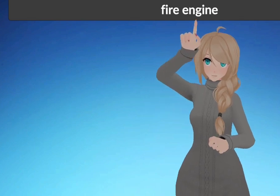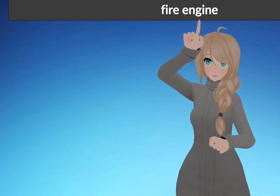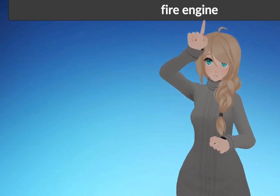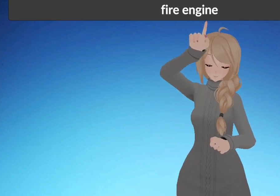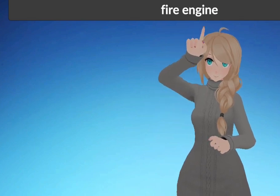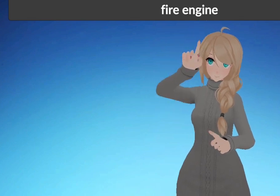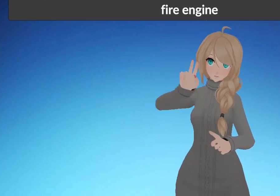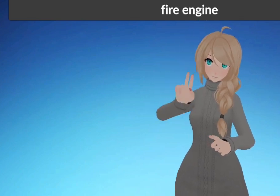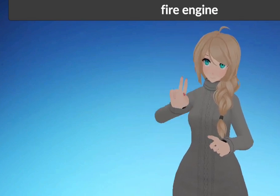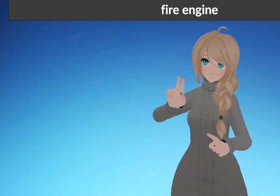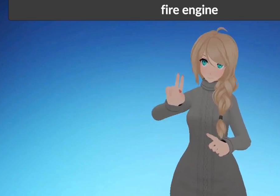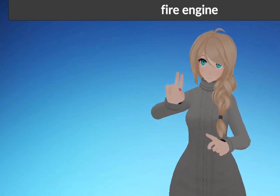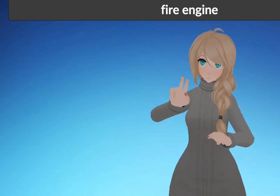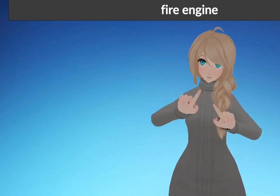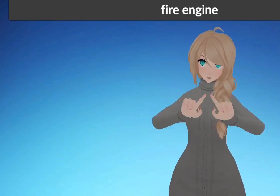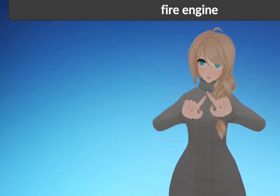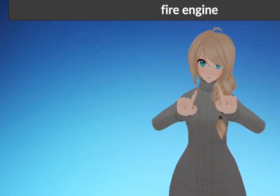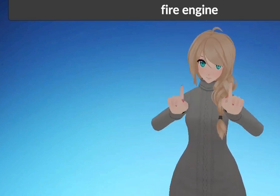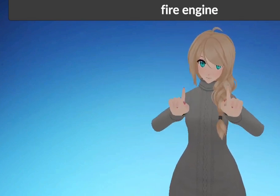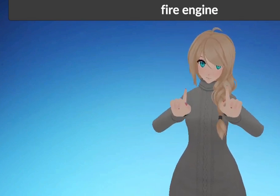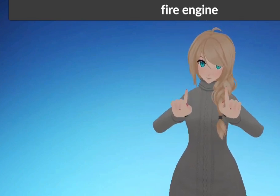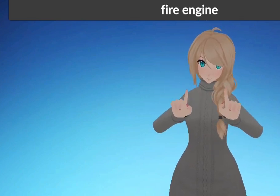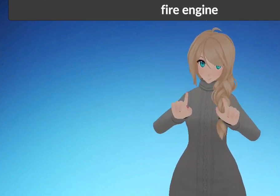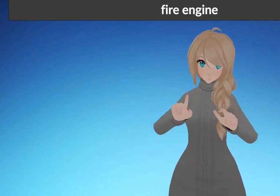injure is too gaffer.